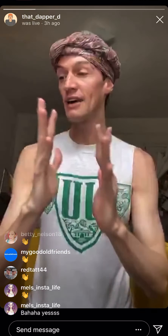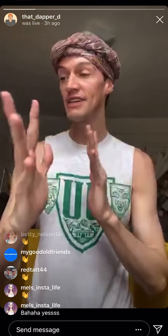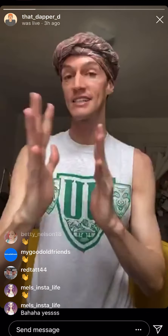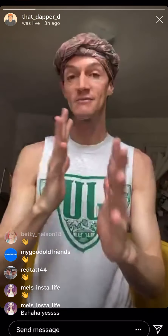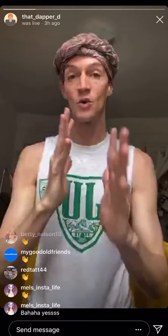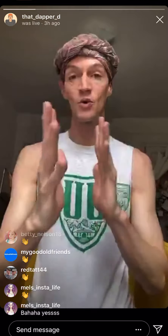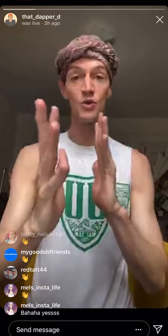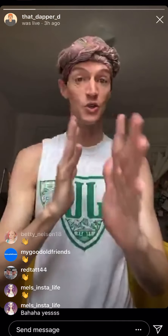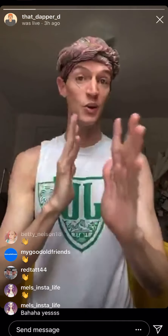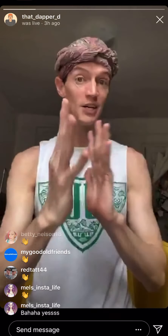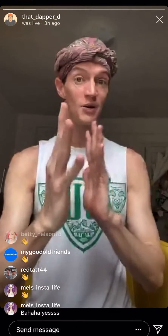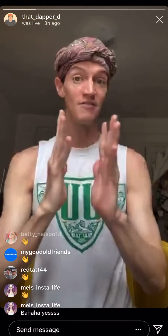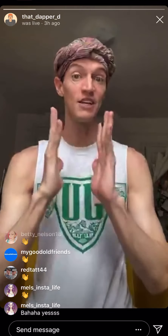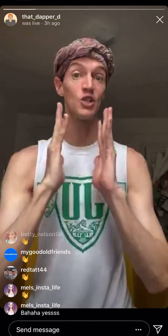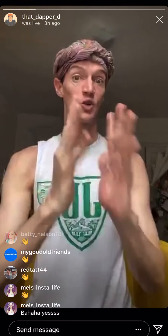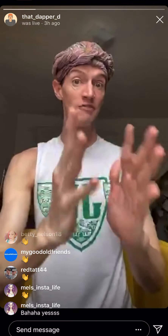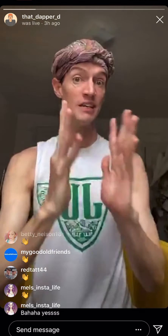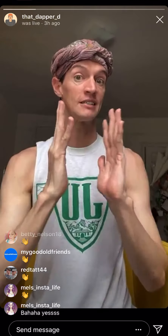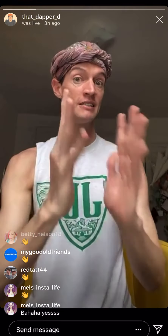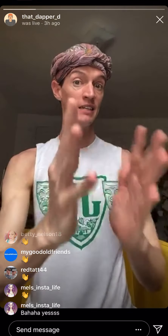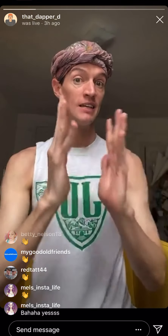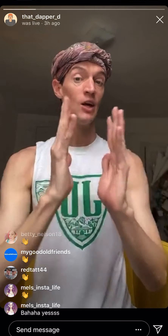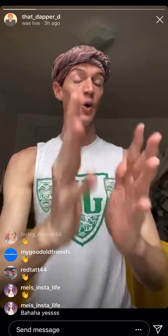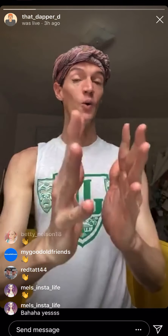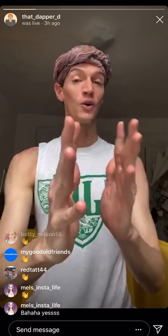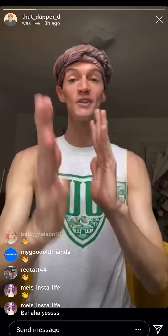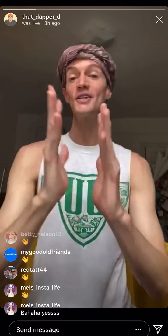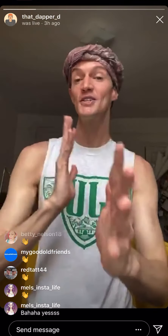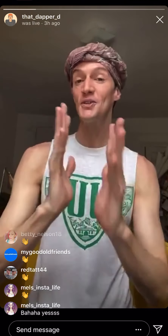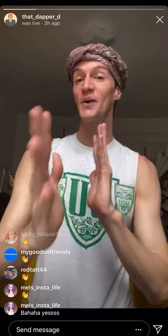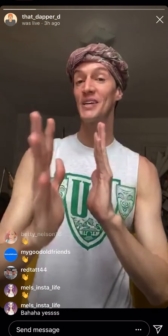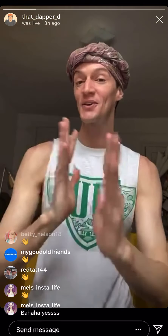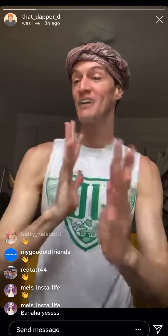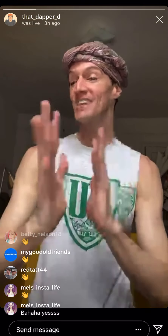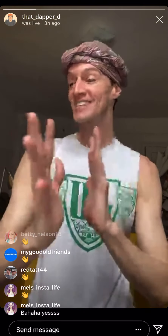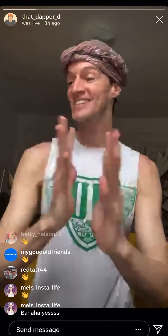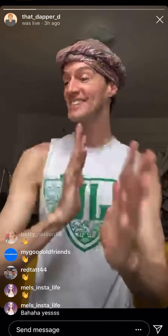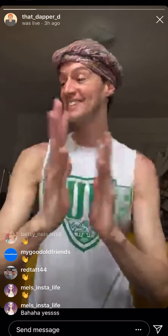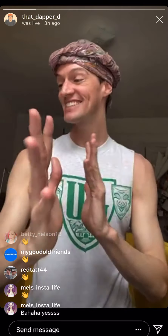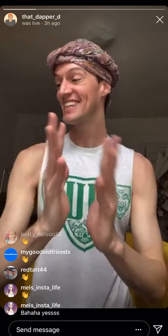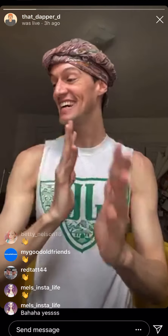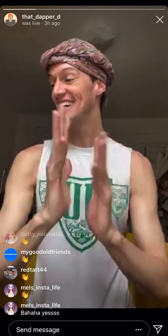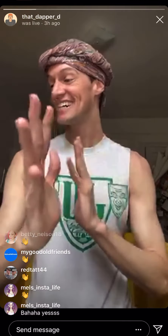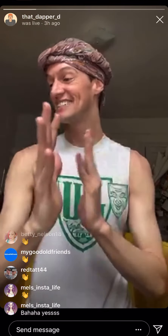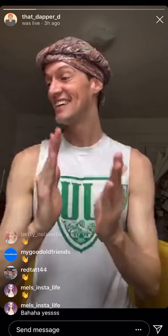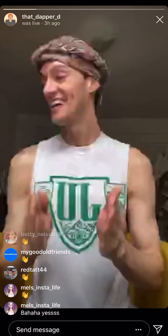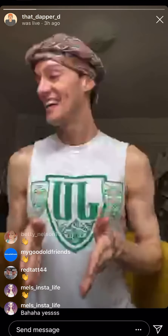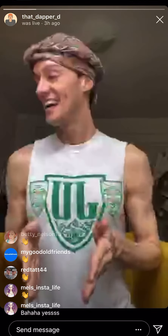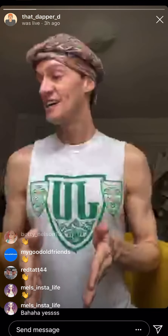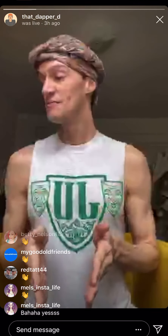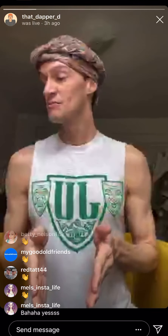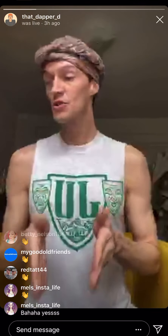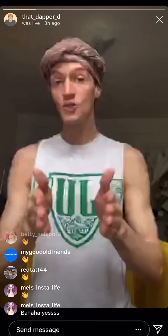two-way traffic traffic or two-way traffic yeah um street